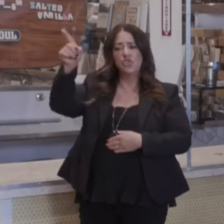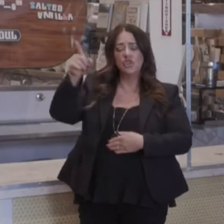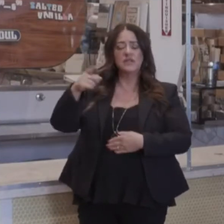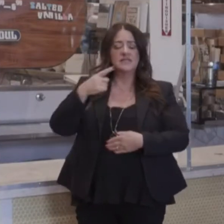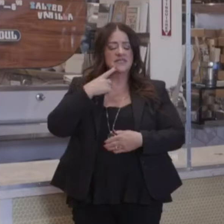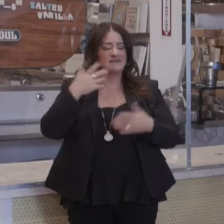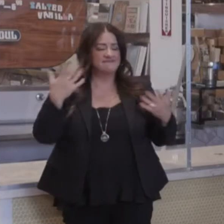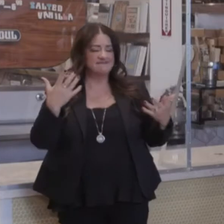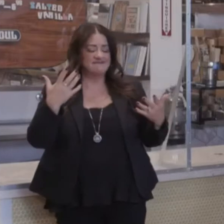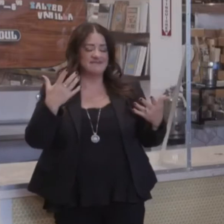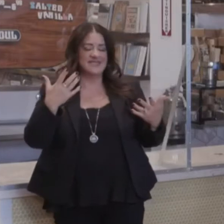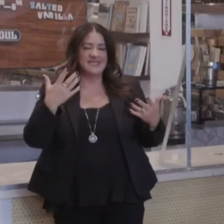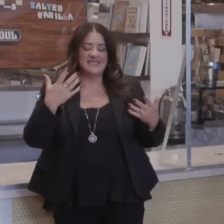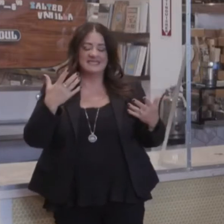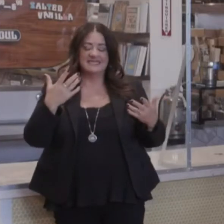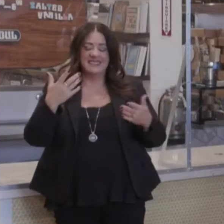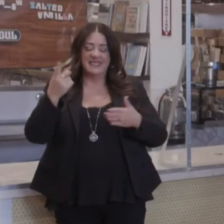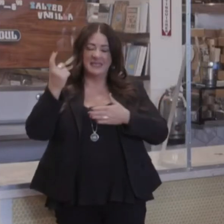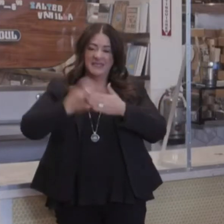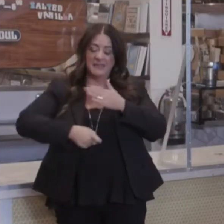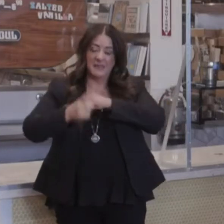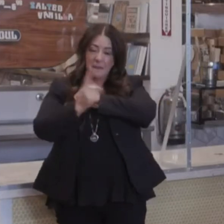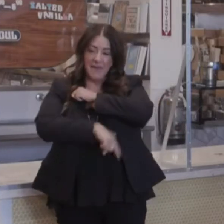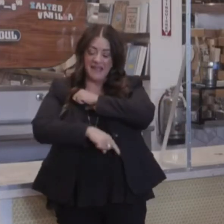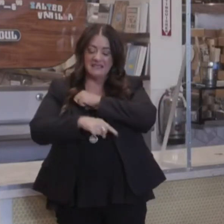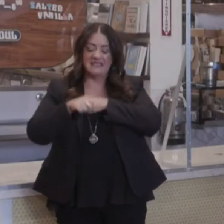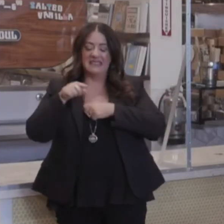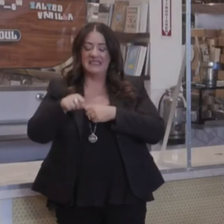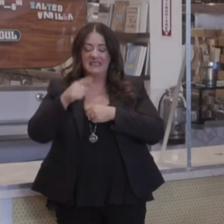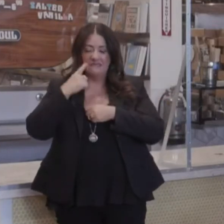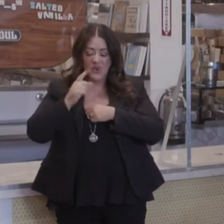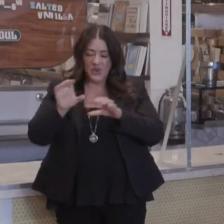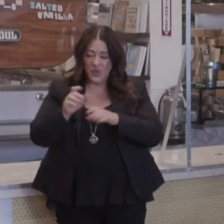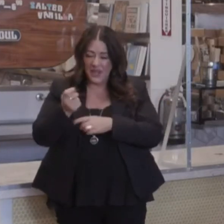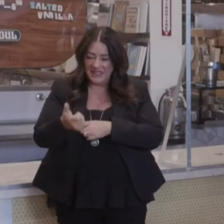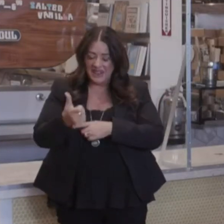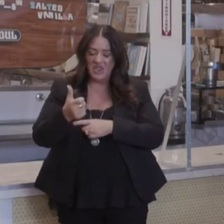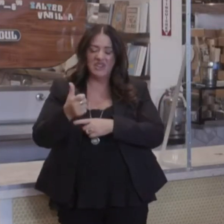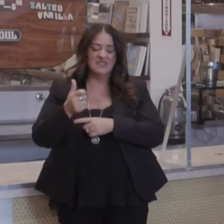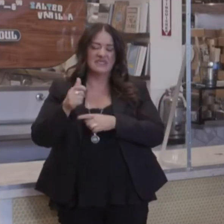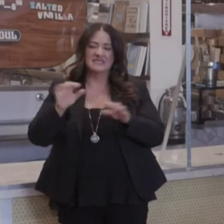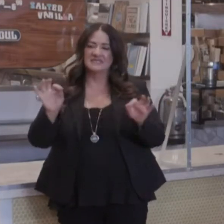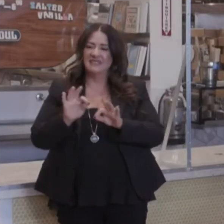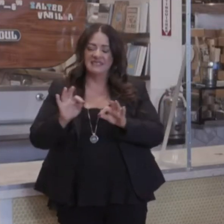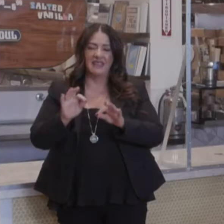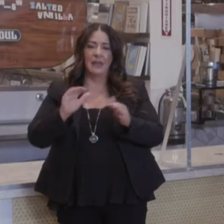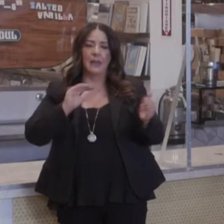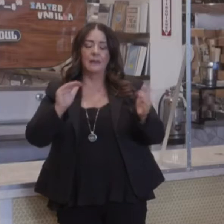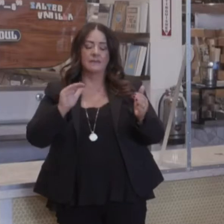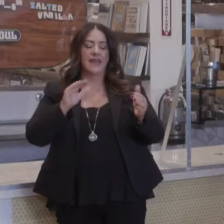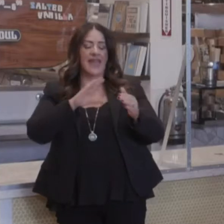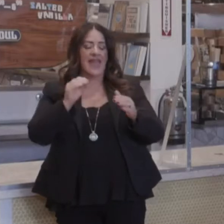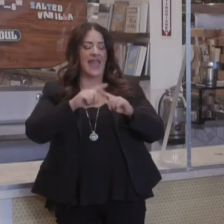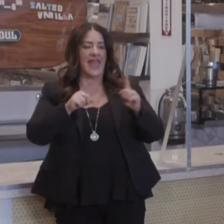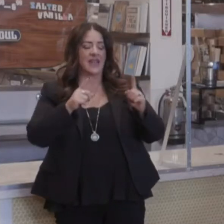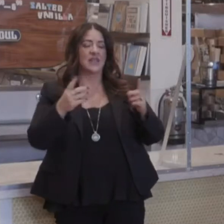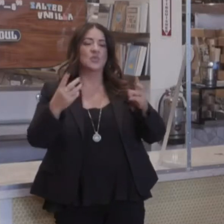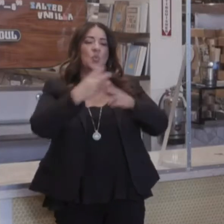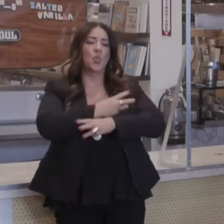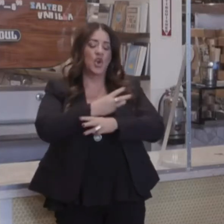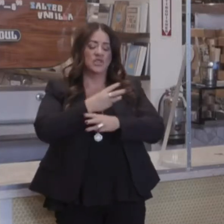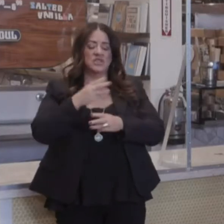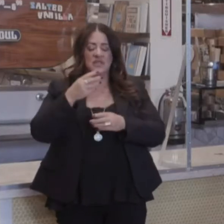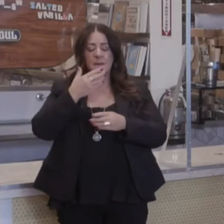little is much higher than the price of doing something big. Make no mistake, California being in